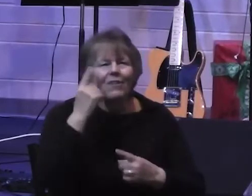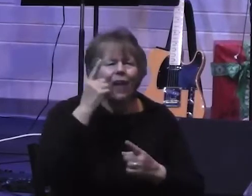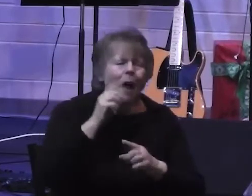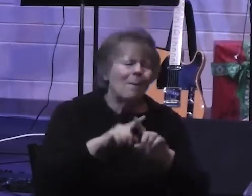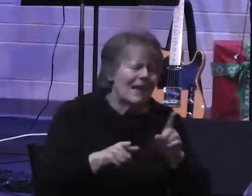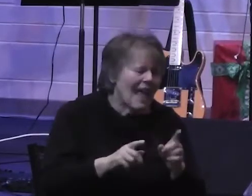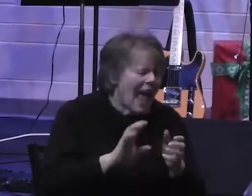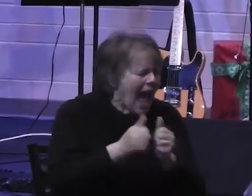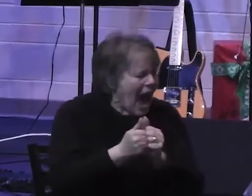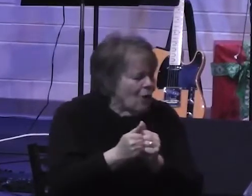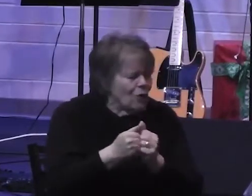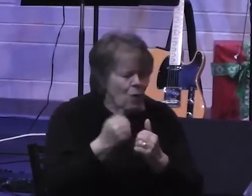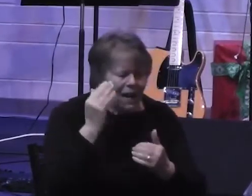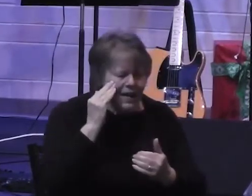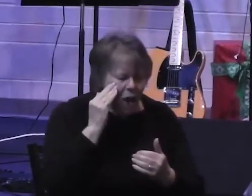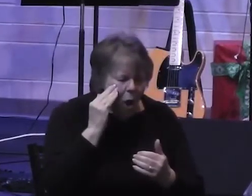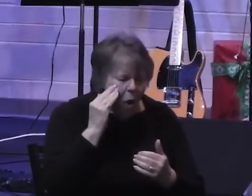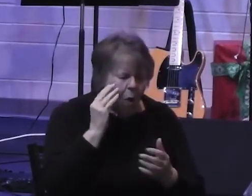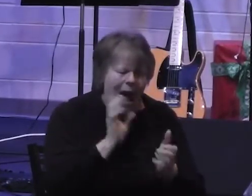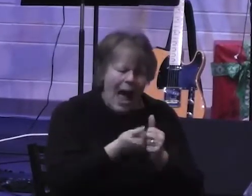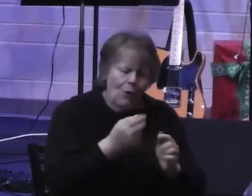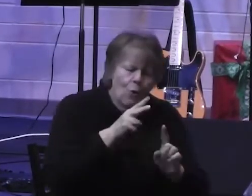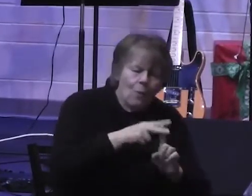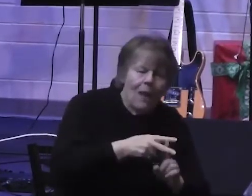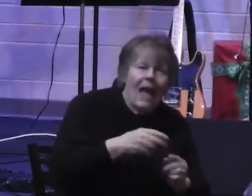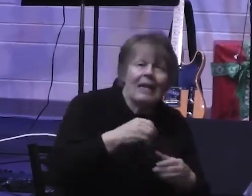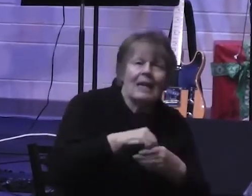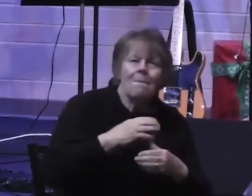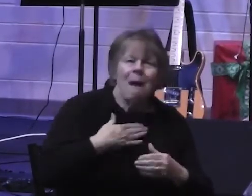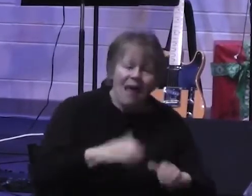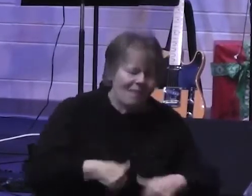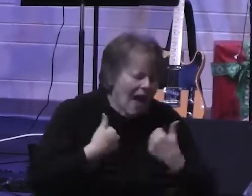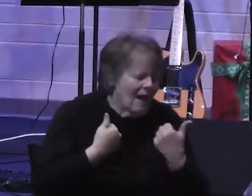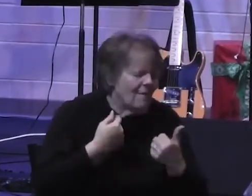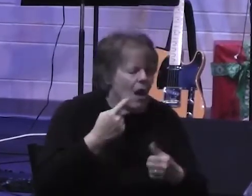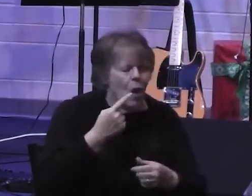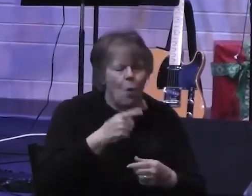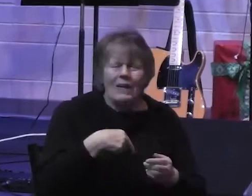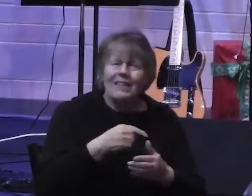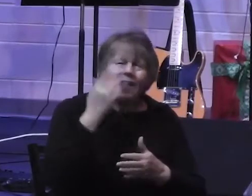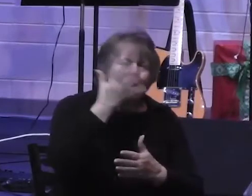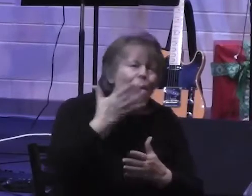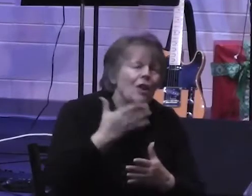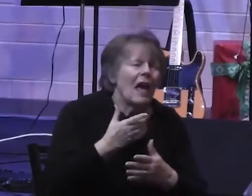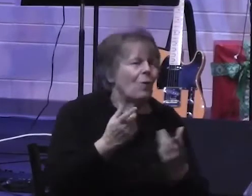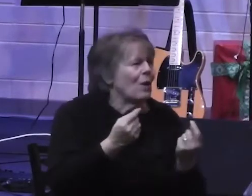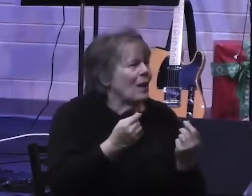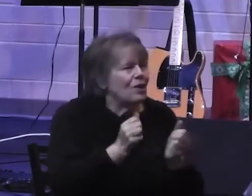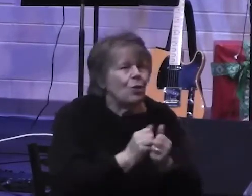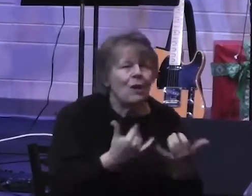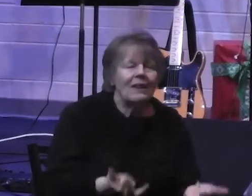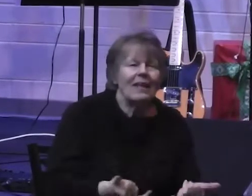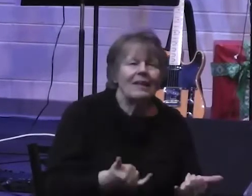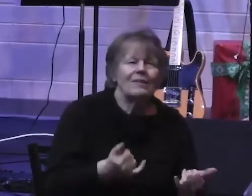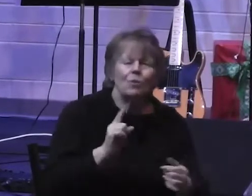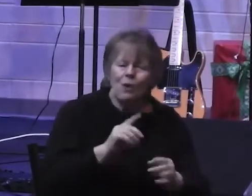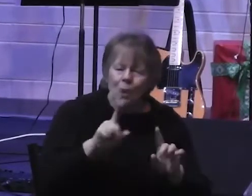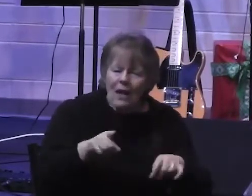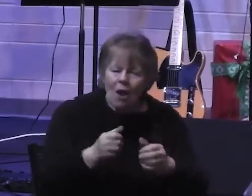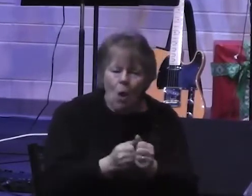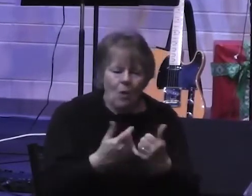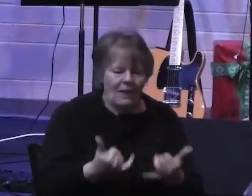this looks like? How do I really know how to apply that in my life? What does this mean? What do I do with this? Where do I go with this